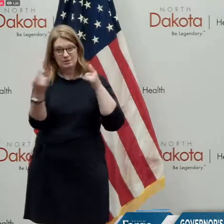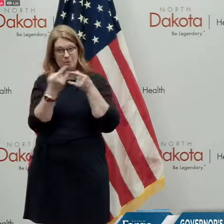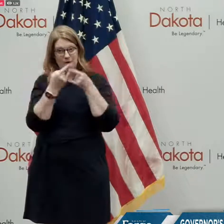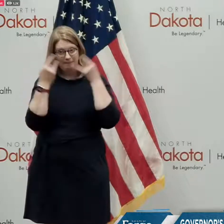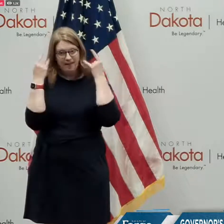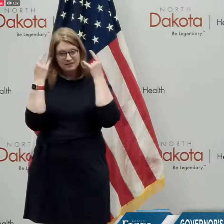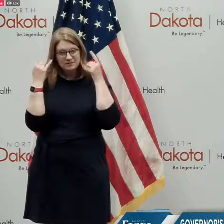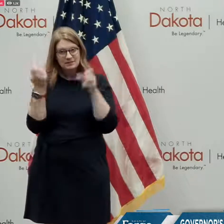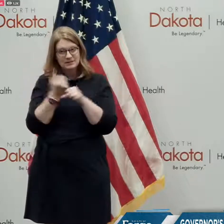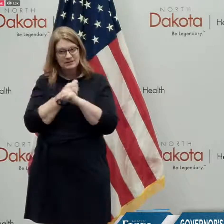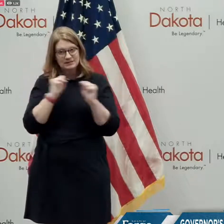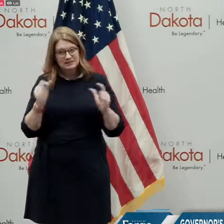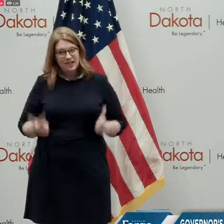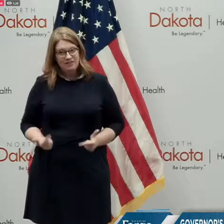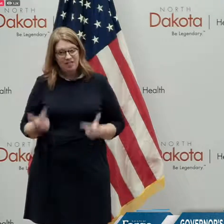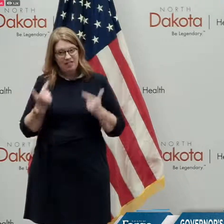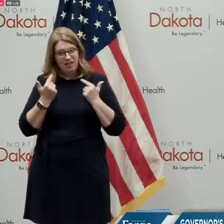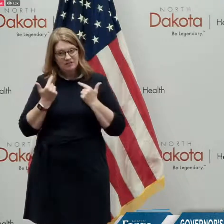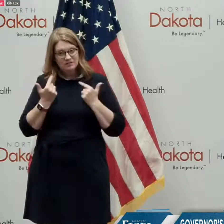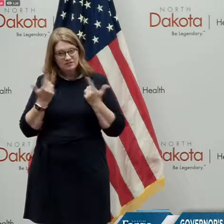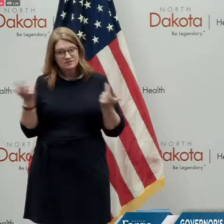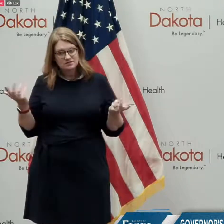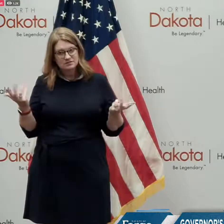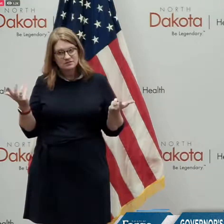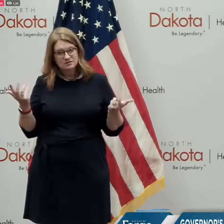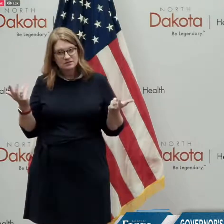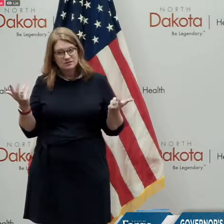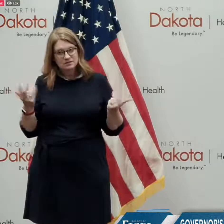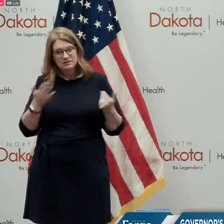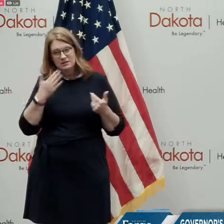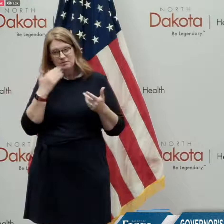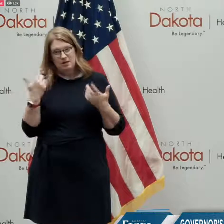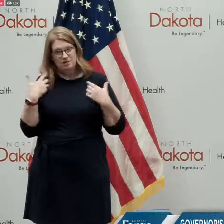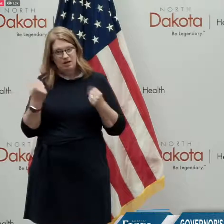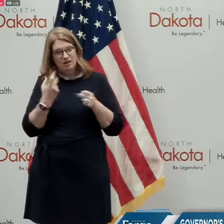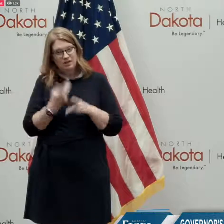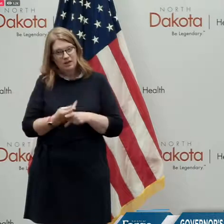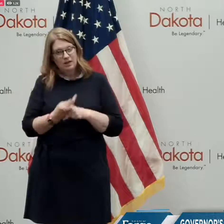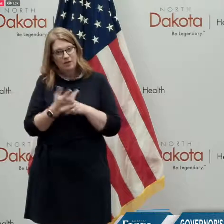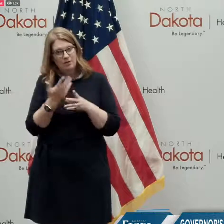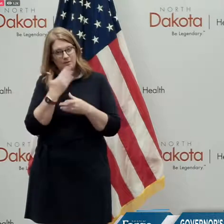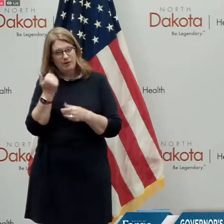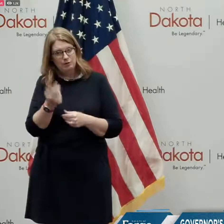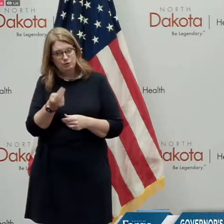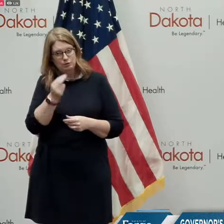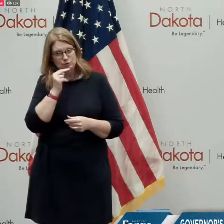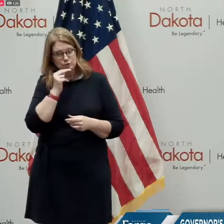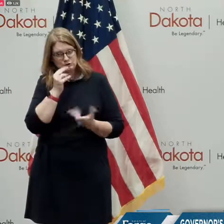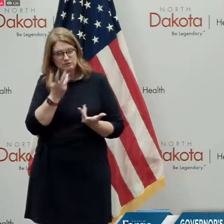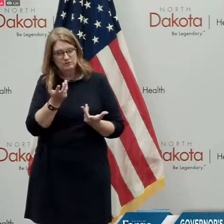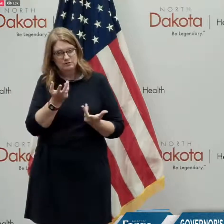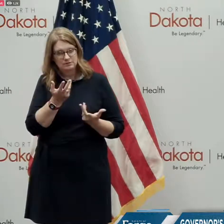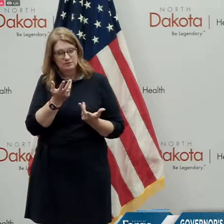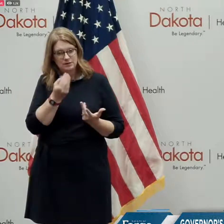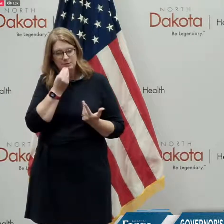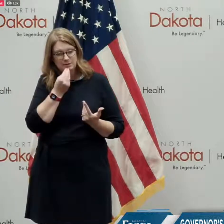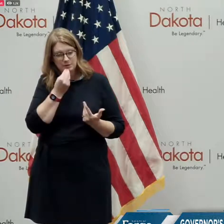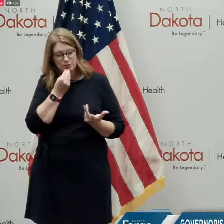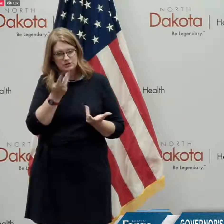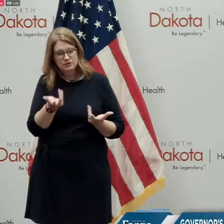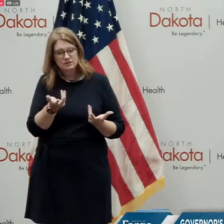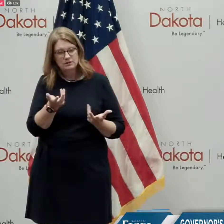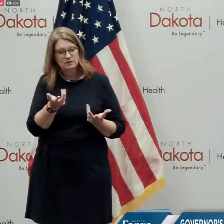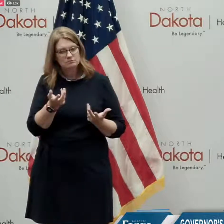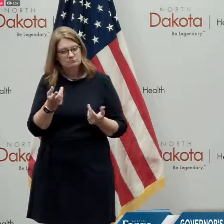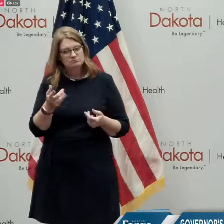can save lives and help get kids back into school where they're going to have better health care, better nutrition, and better education, then that seems like something we